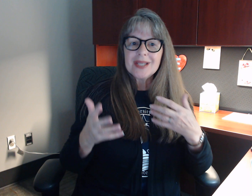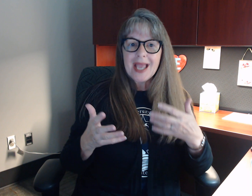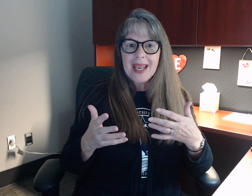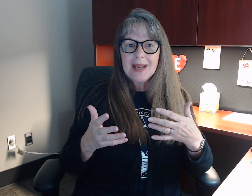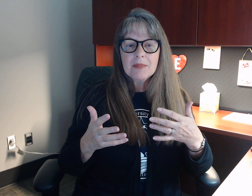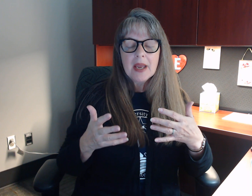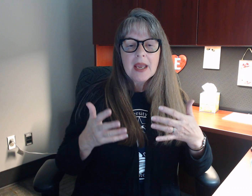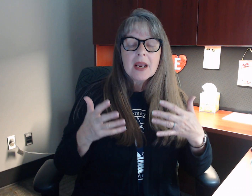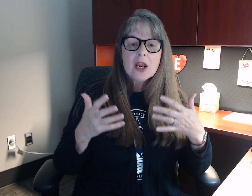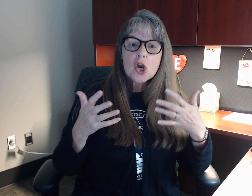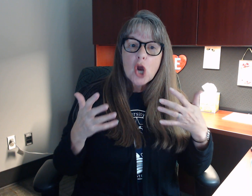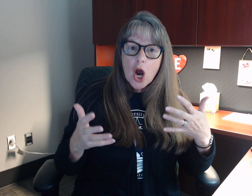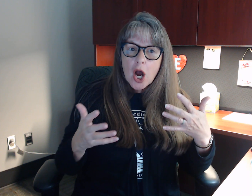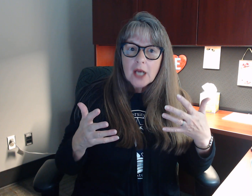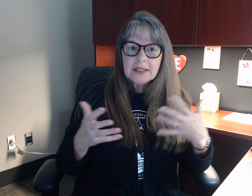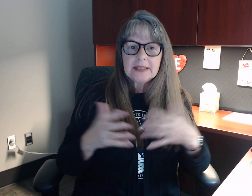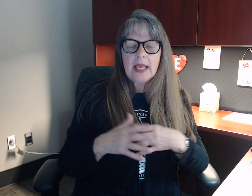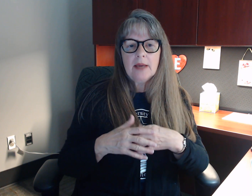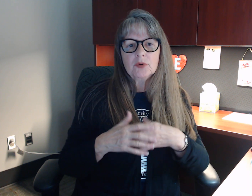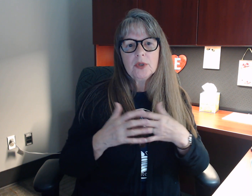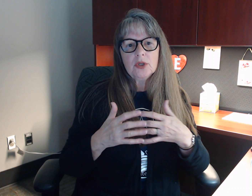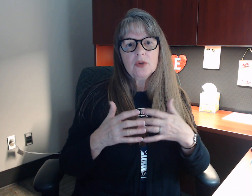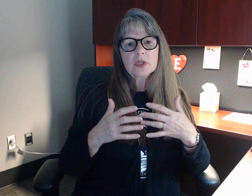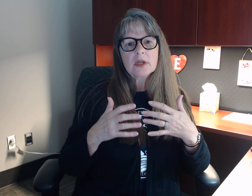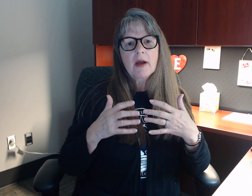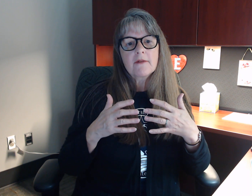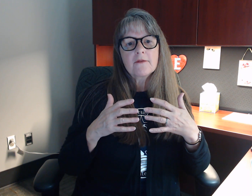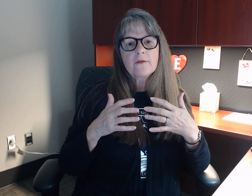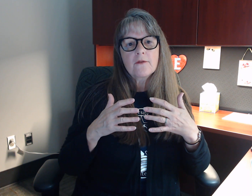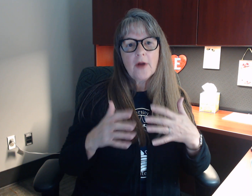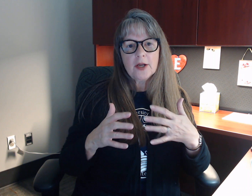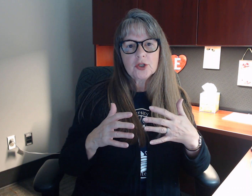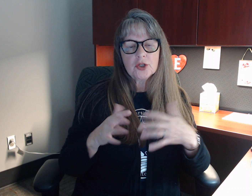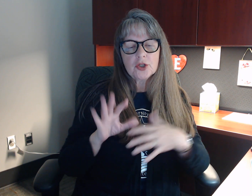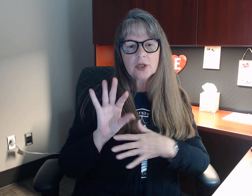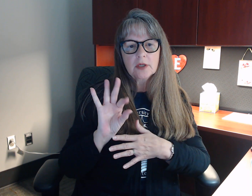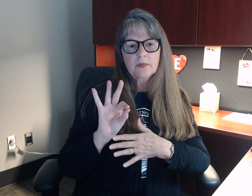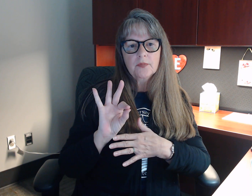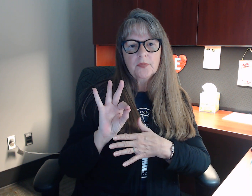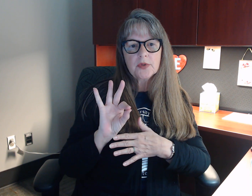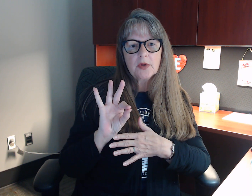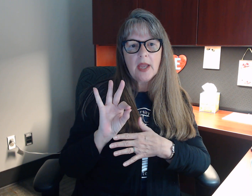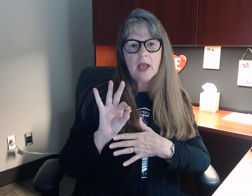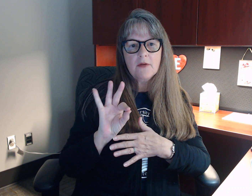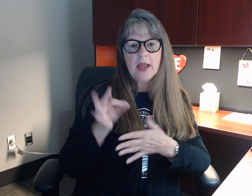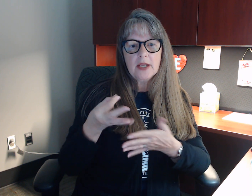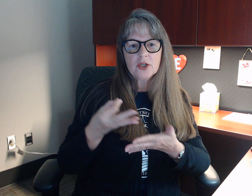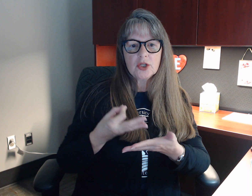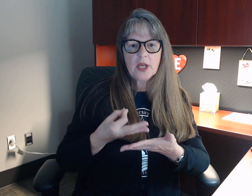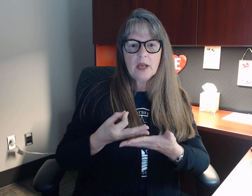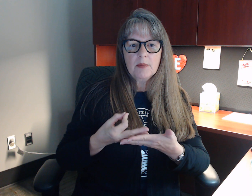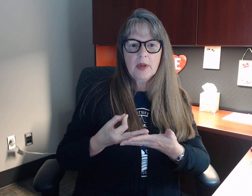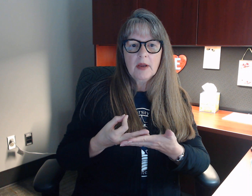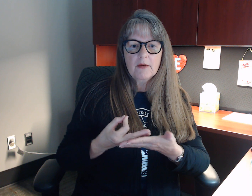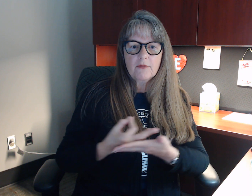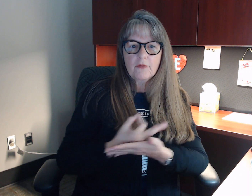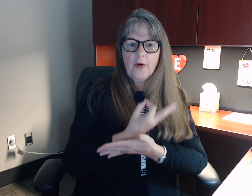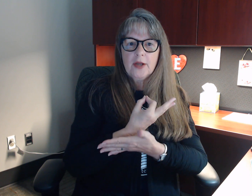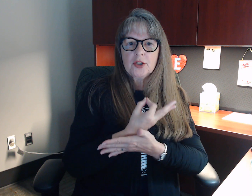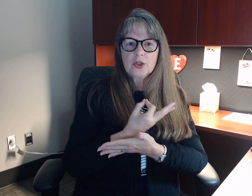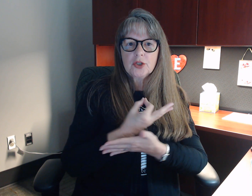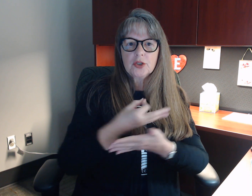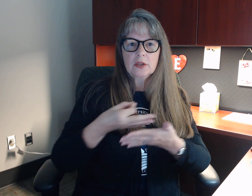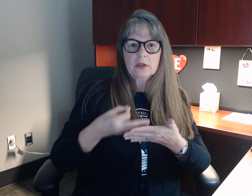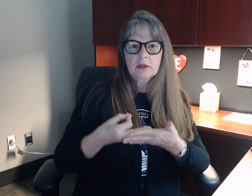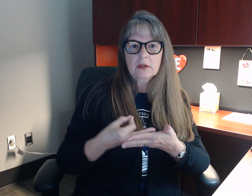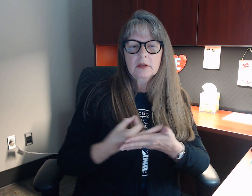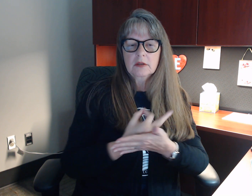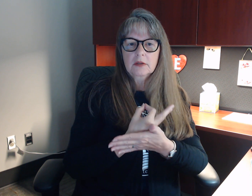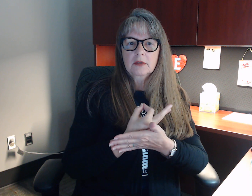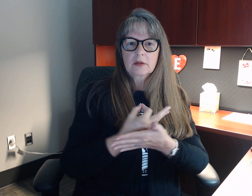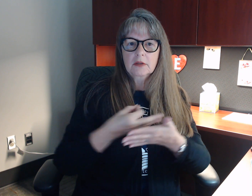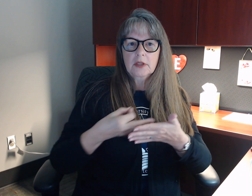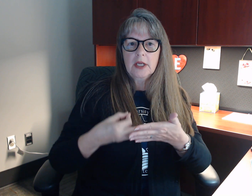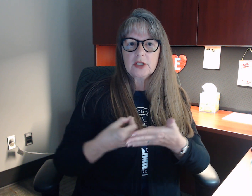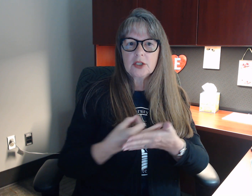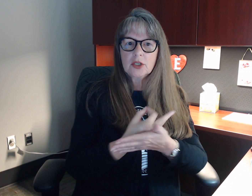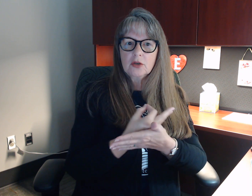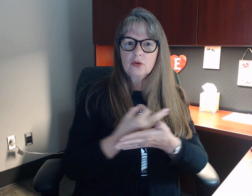same concept, we use fresh. So F hand shape, fresh. It's still new,